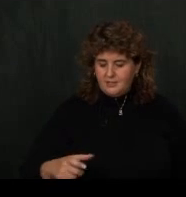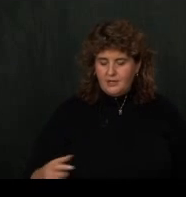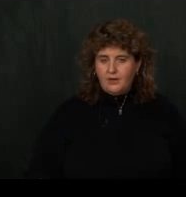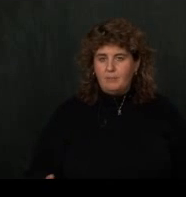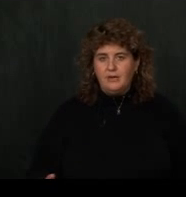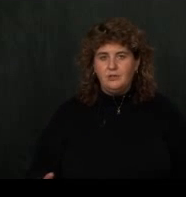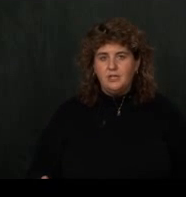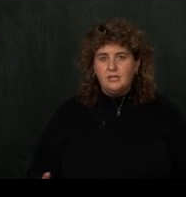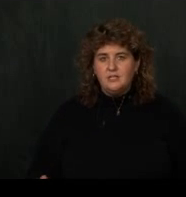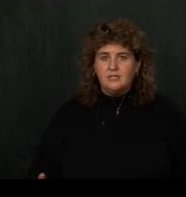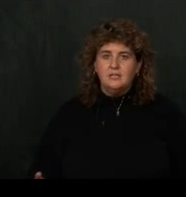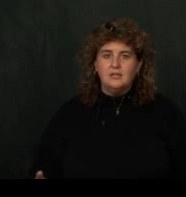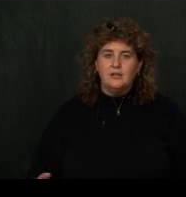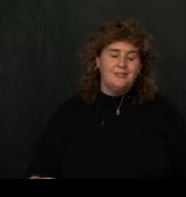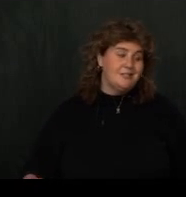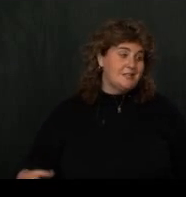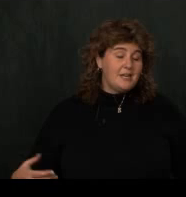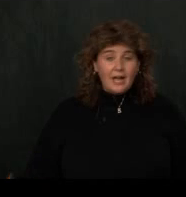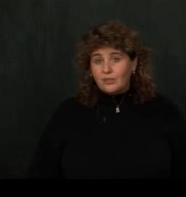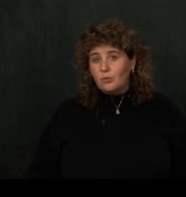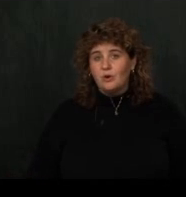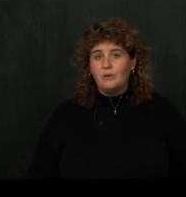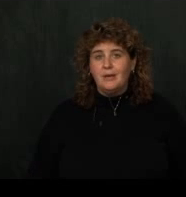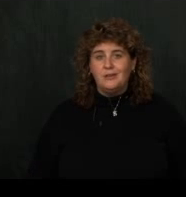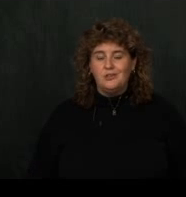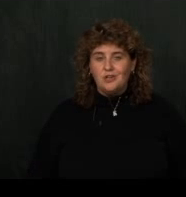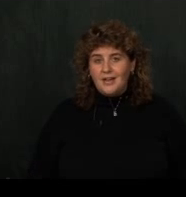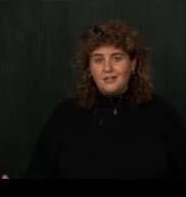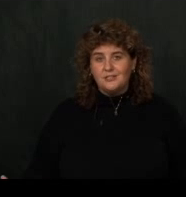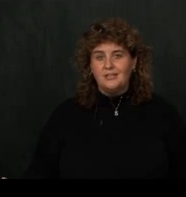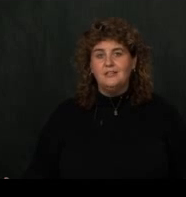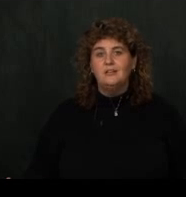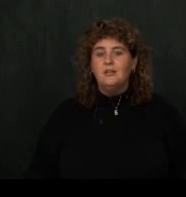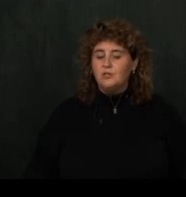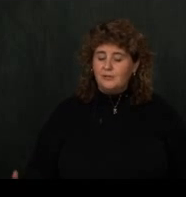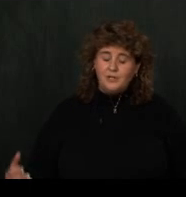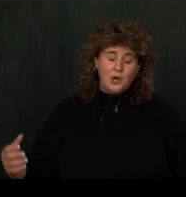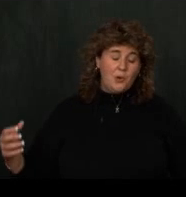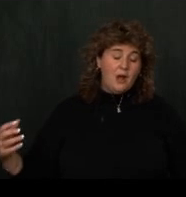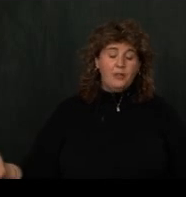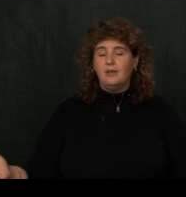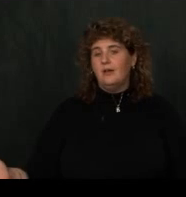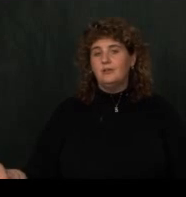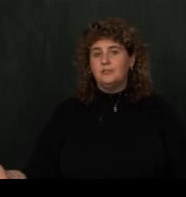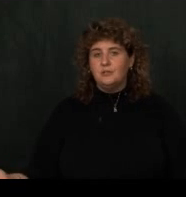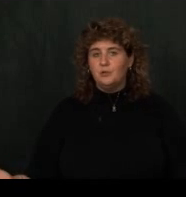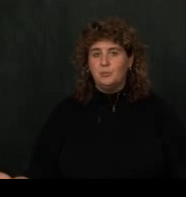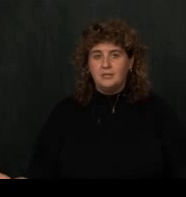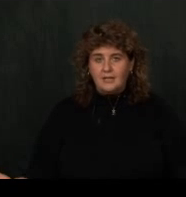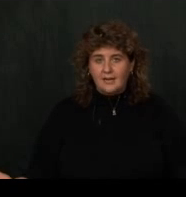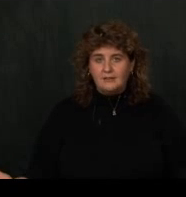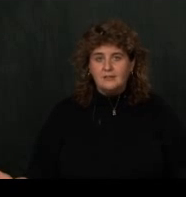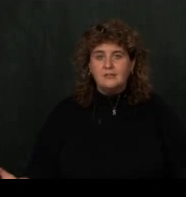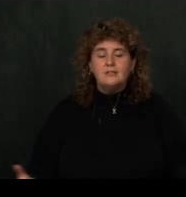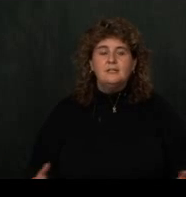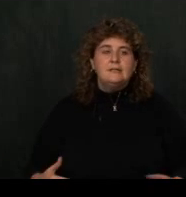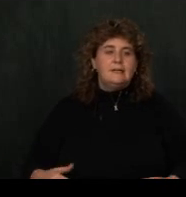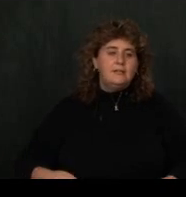Neisseria meningitidis in it because it's got the word meningitis in it. So if you know nothing else, they know you'll pick that. And they'll